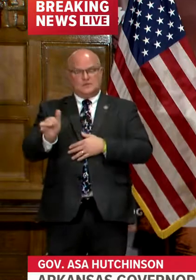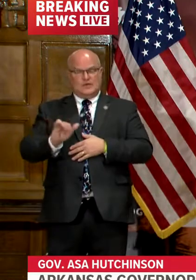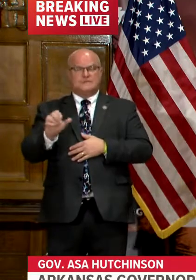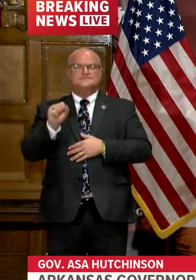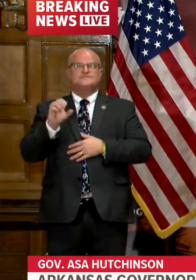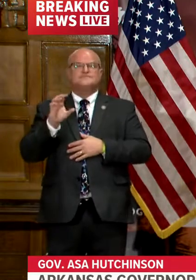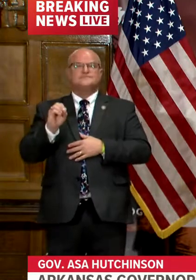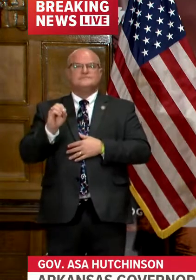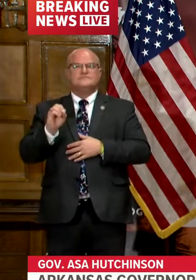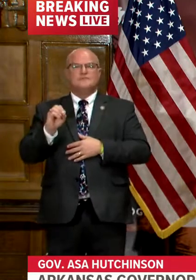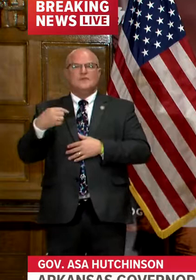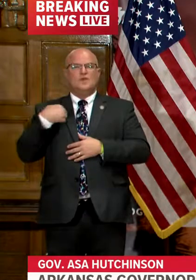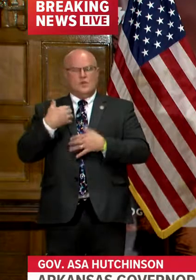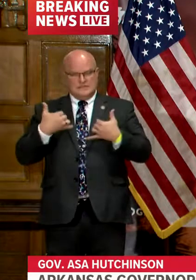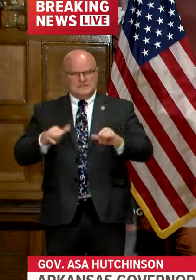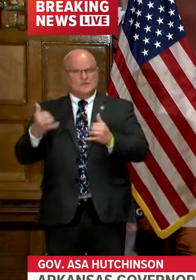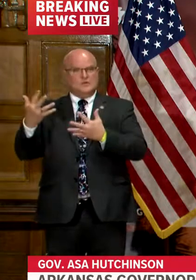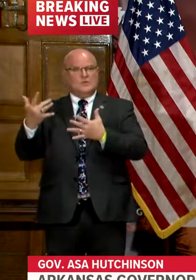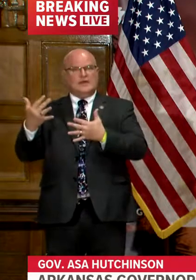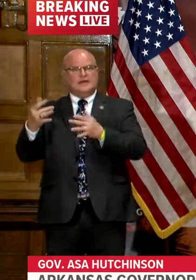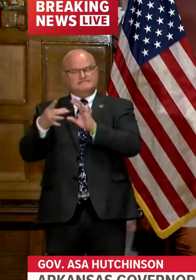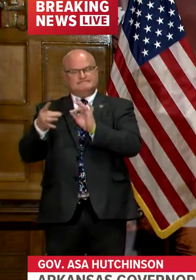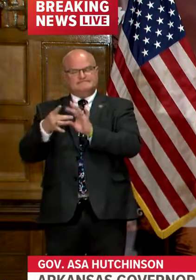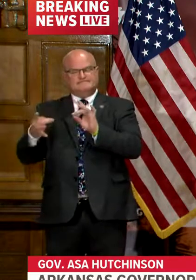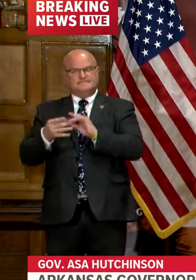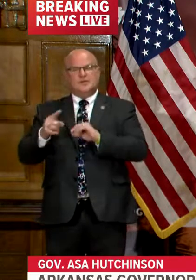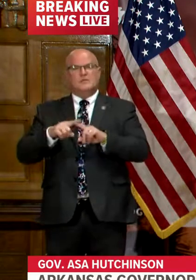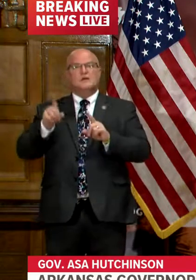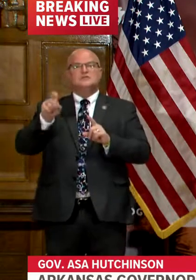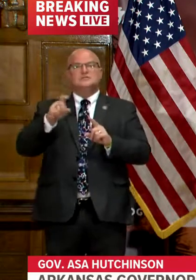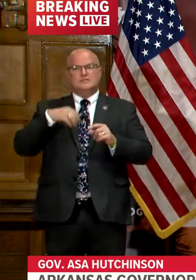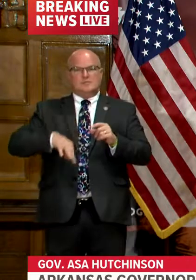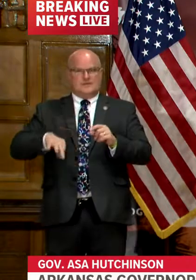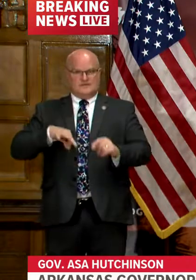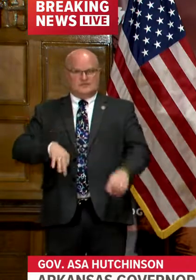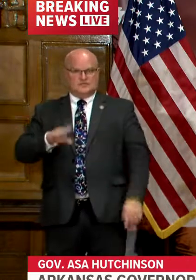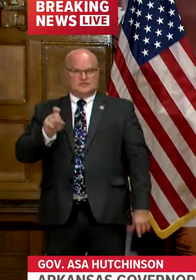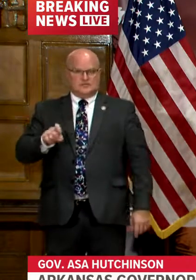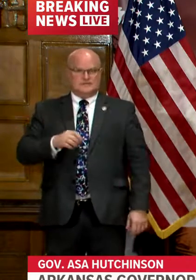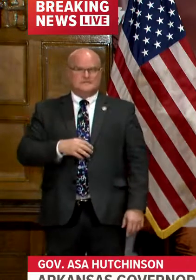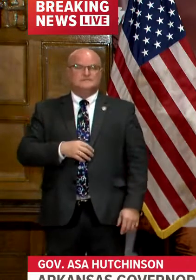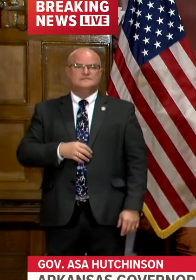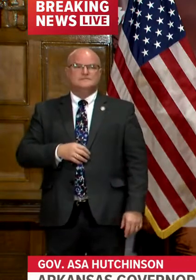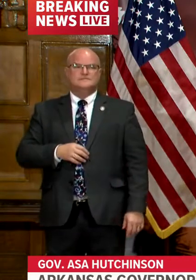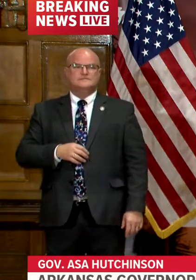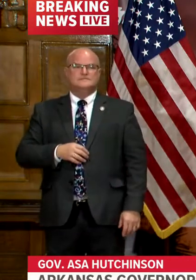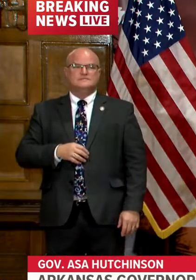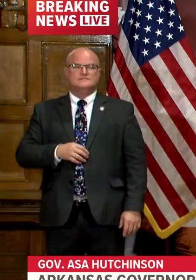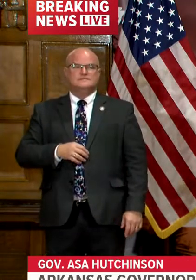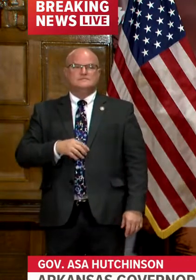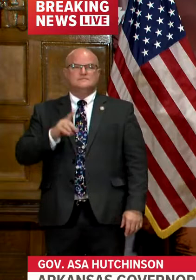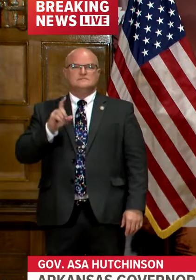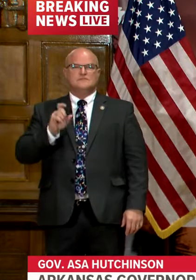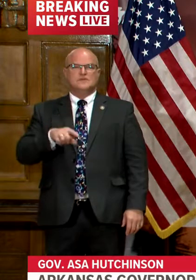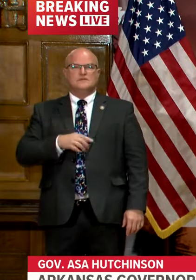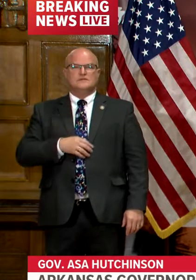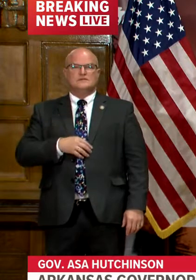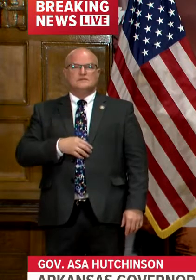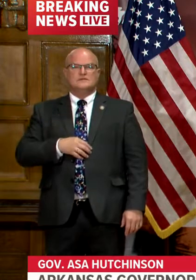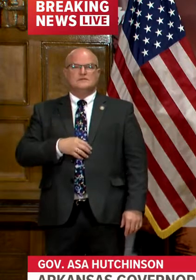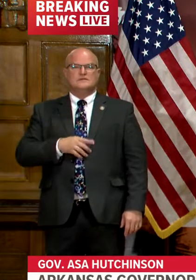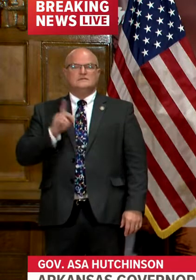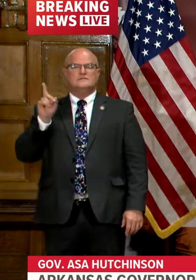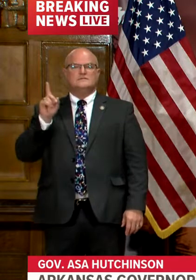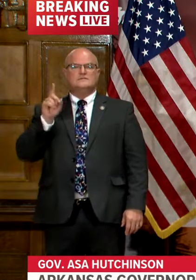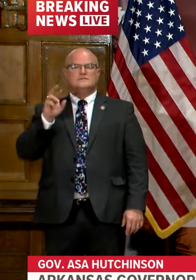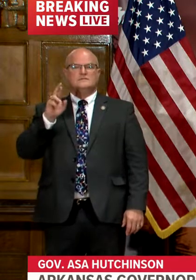And so we're still waiting on some details there, but that should be beneficial. Next question. Governor,